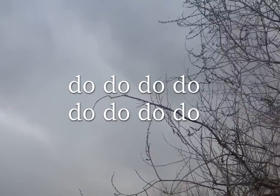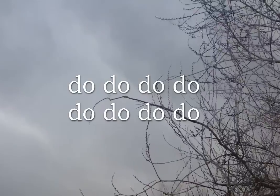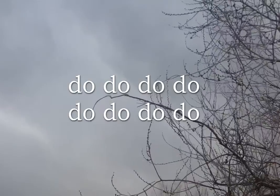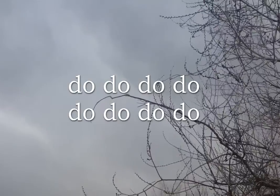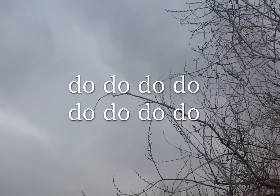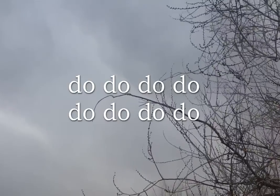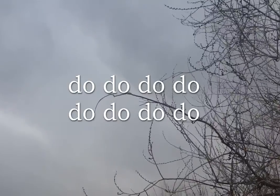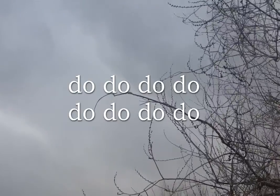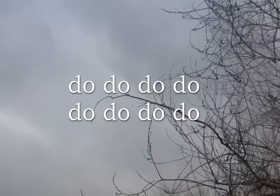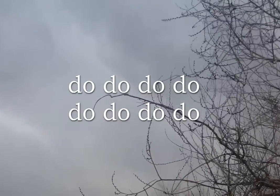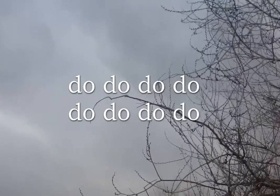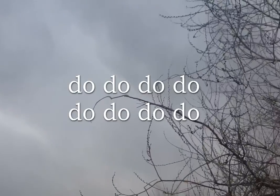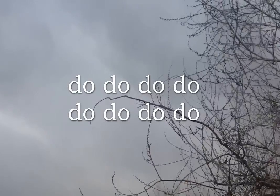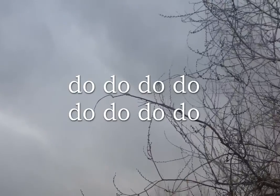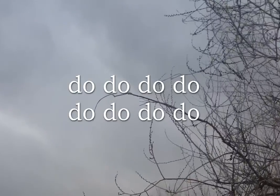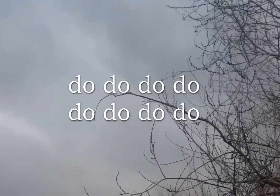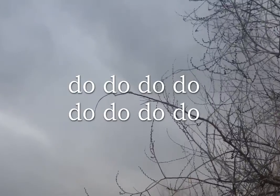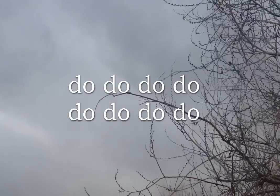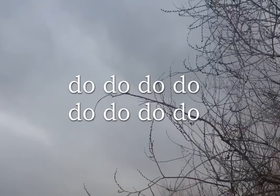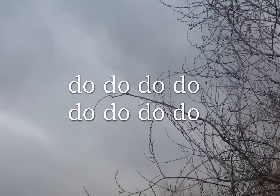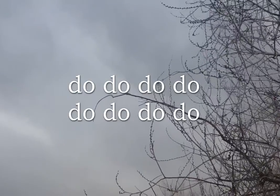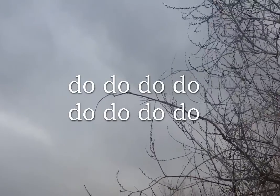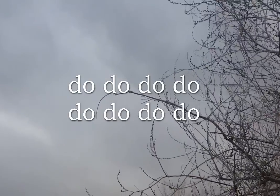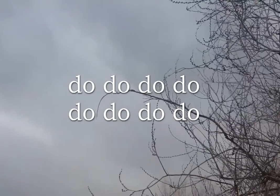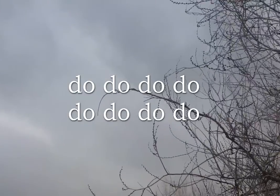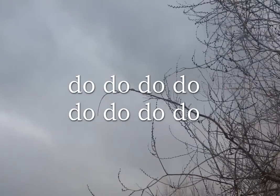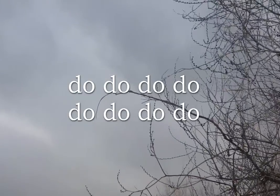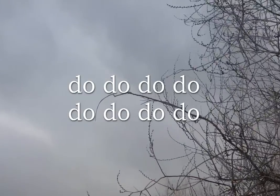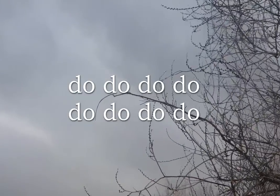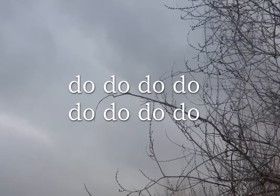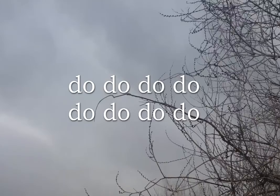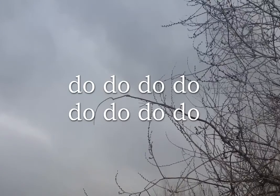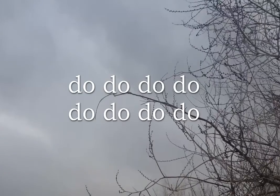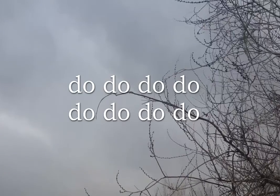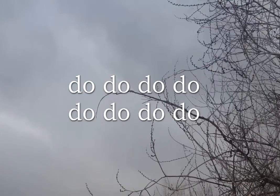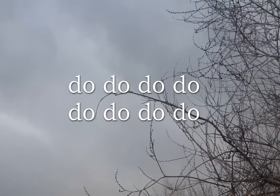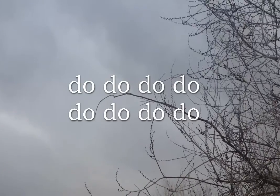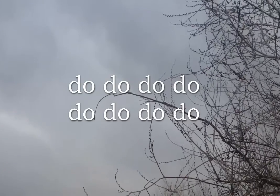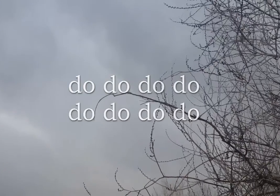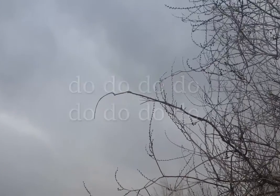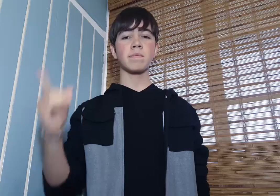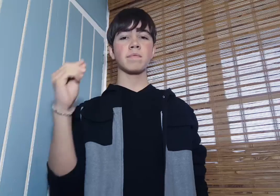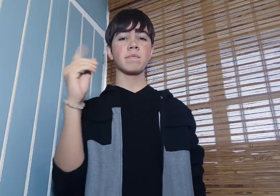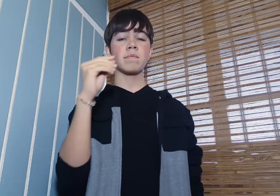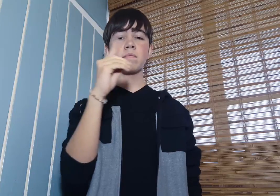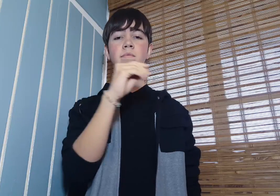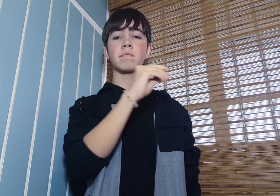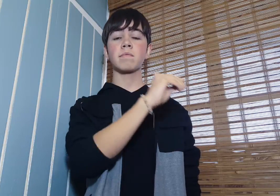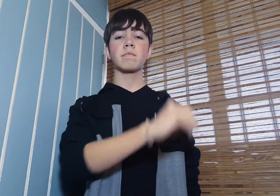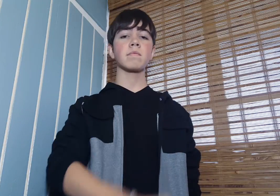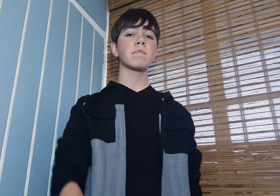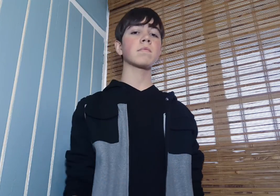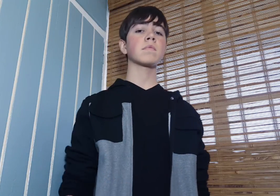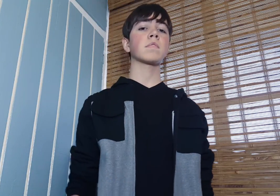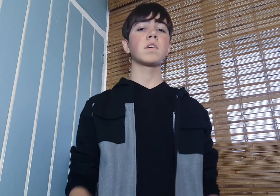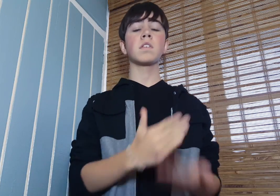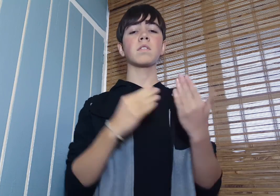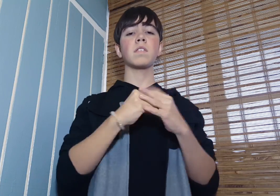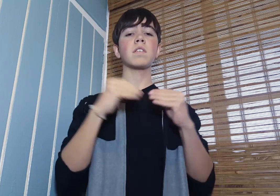here's